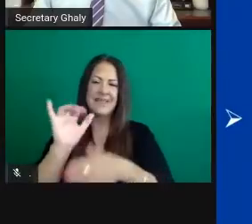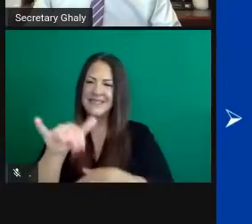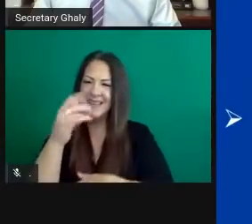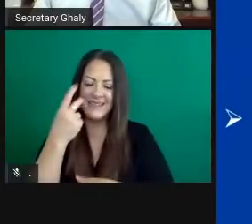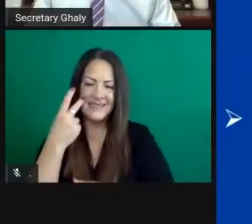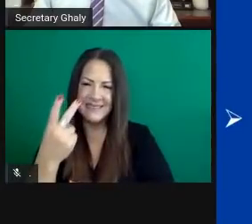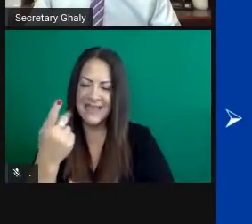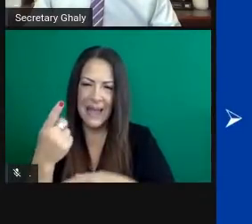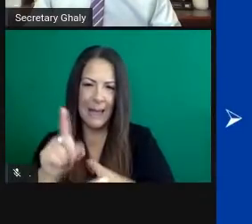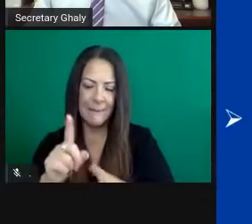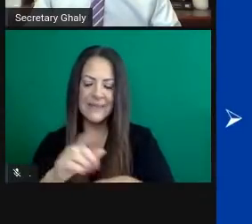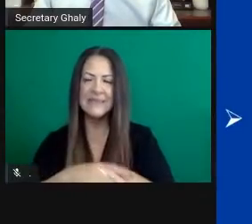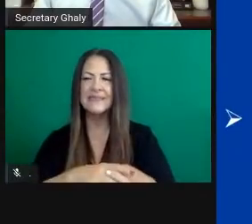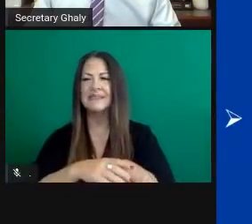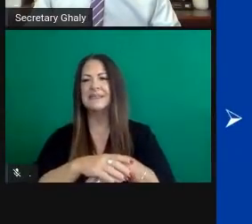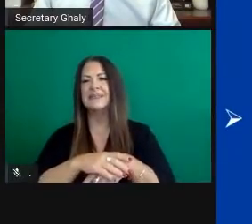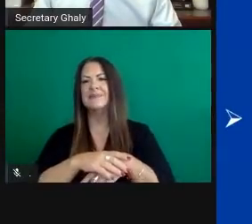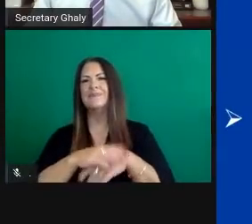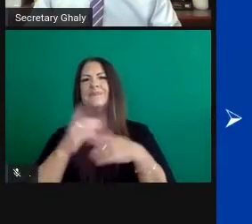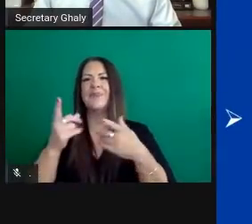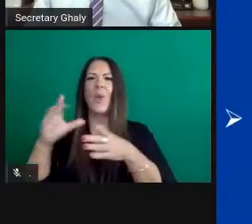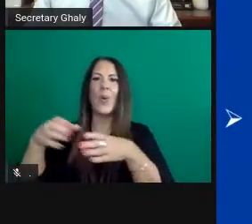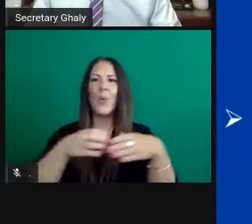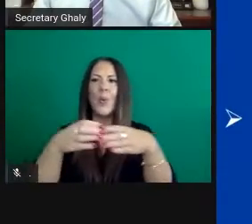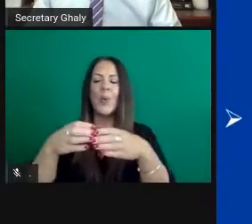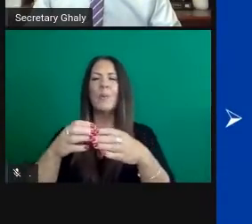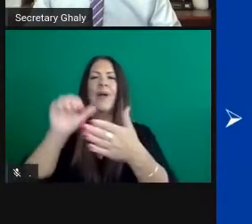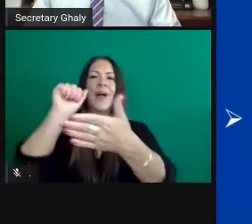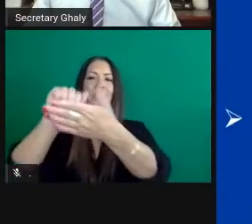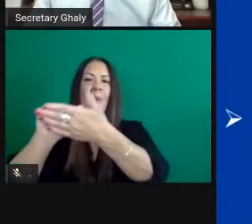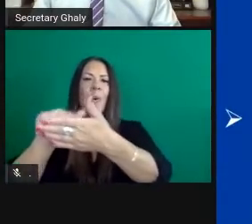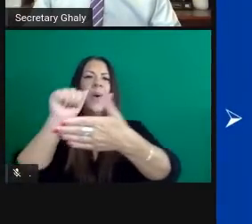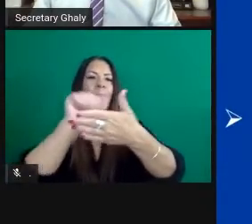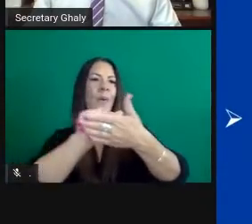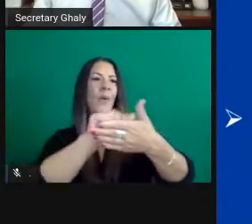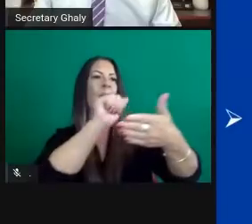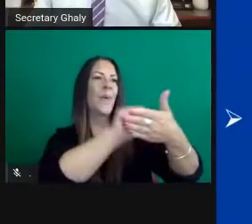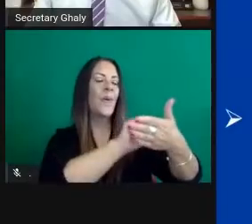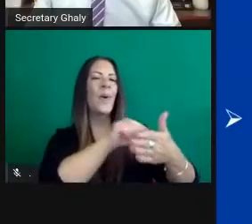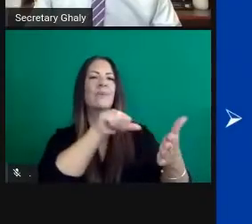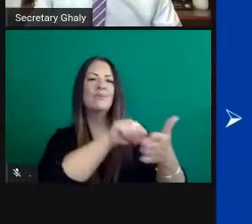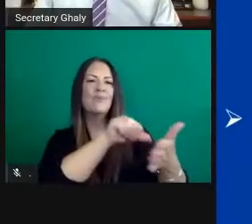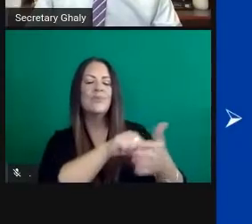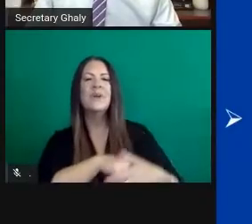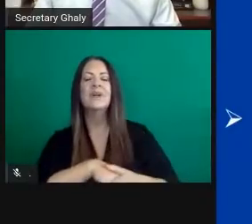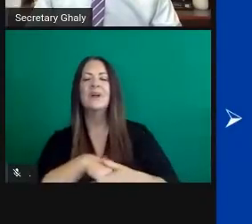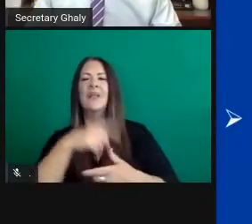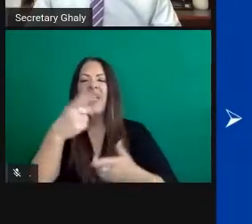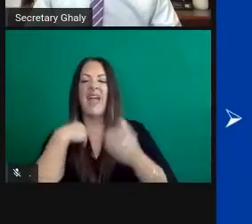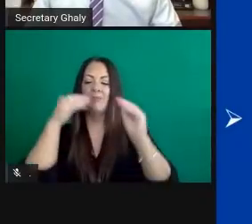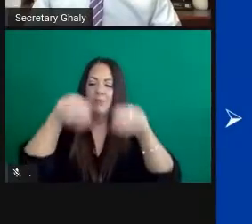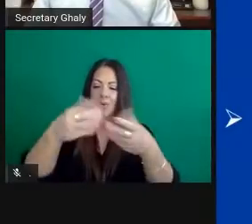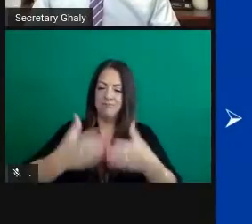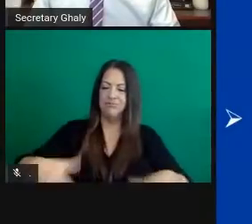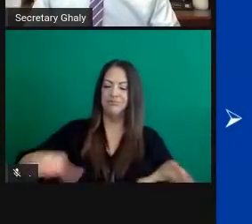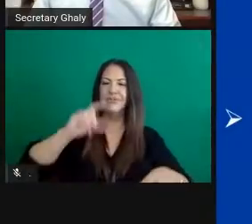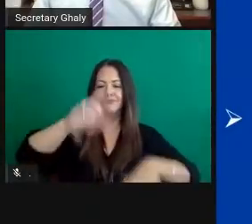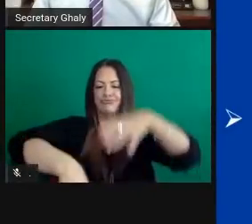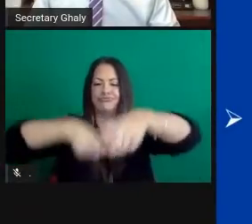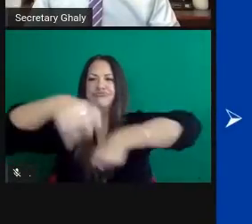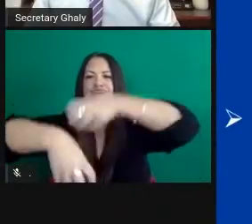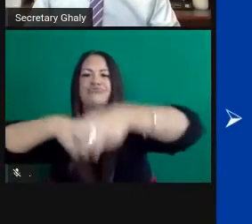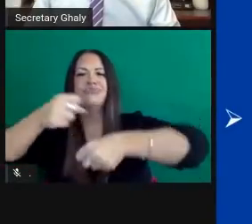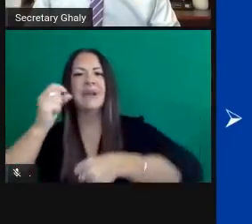of going door-to-door in groups, ringing doorbells, digging into buckets of delicious